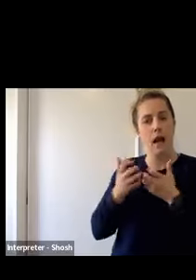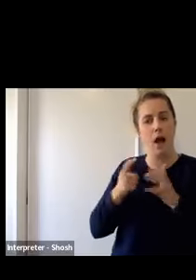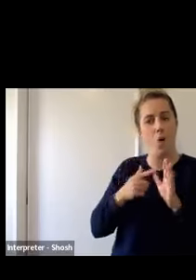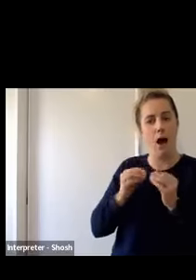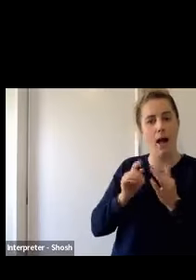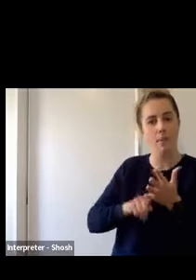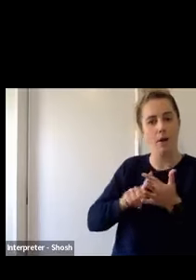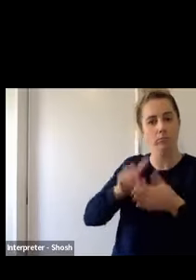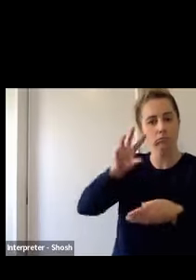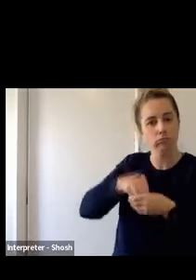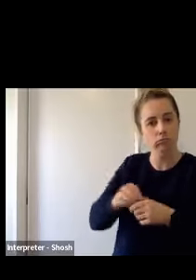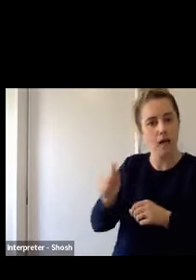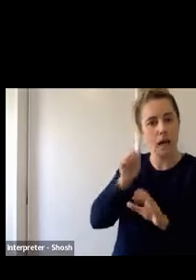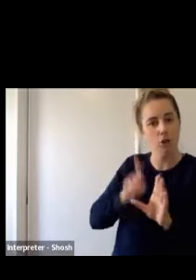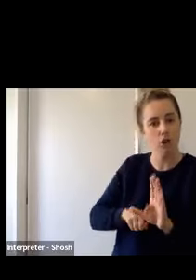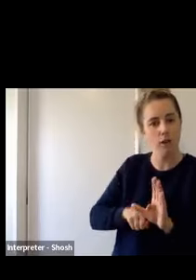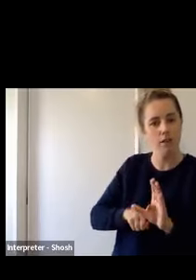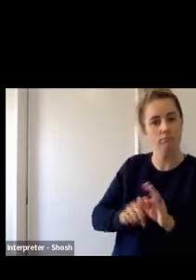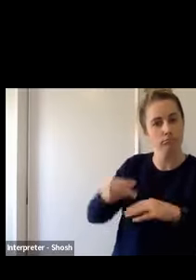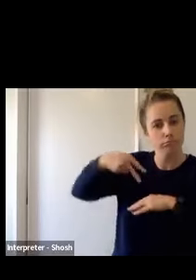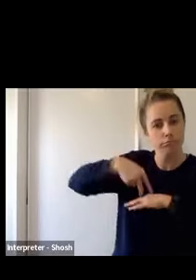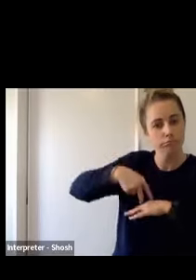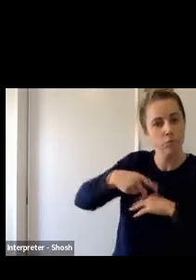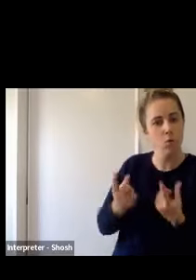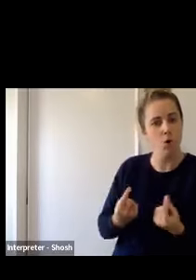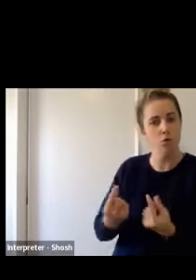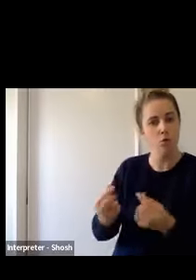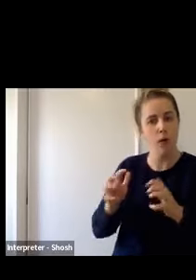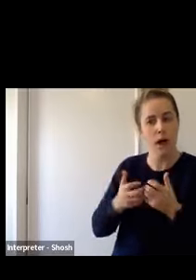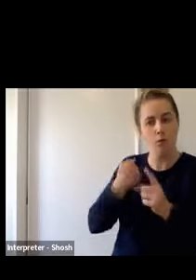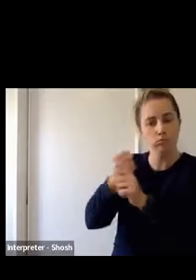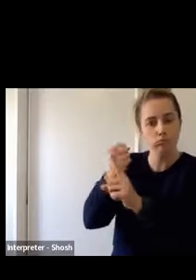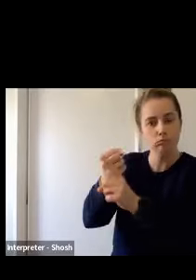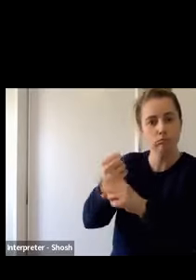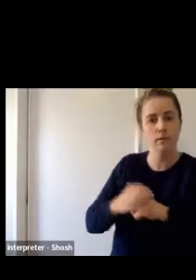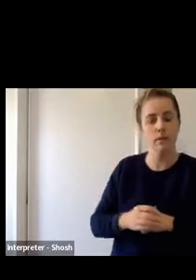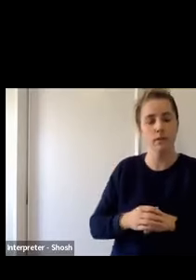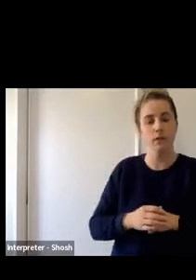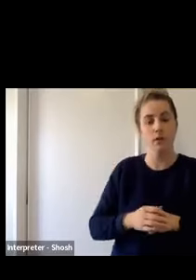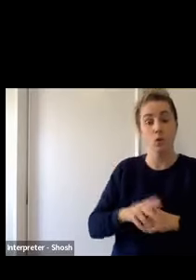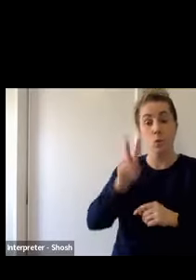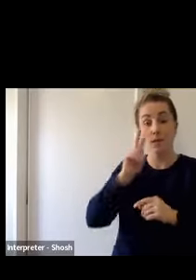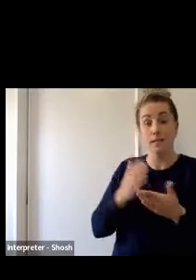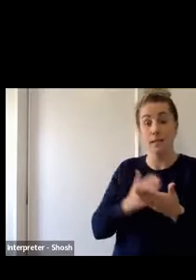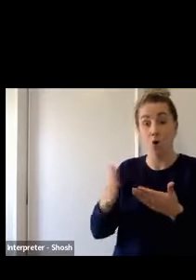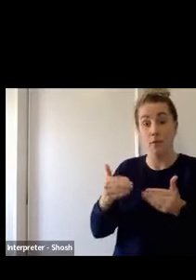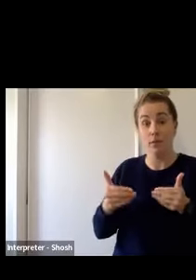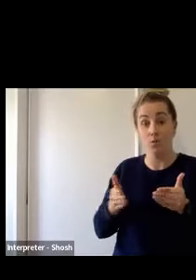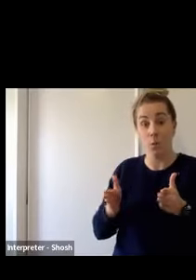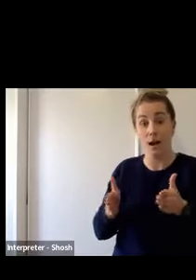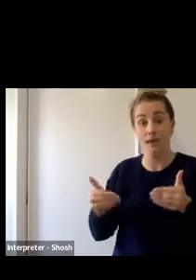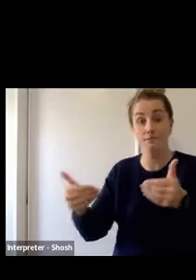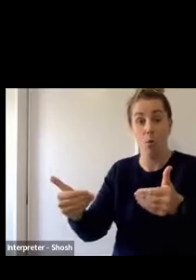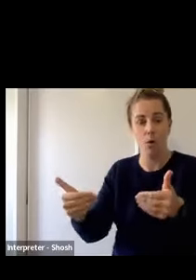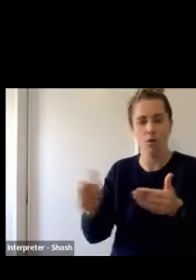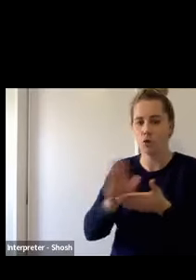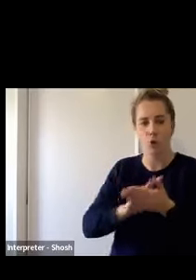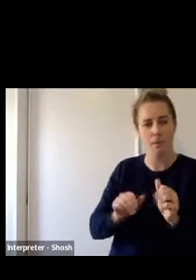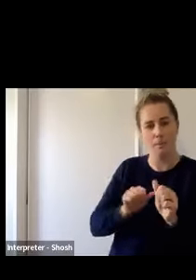for the ANZPM legislation and think about how what may be seen as the obvious way forward isn't necessarily the best way